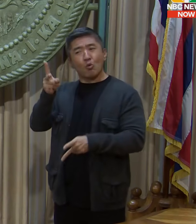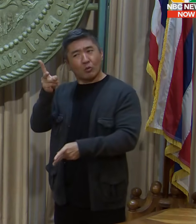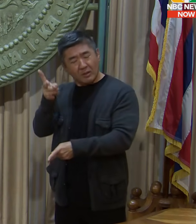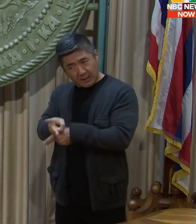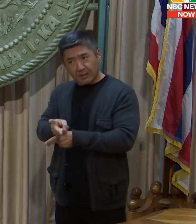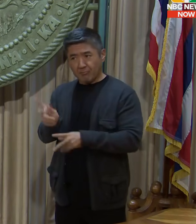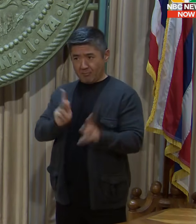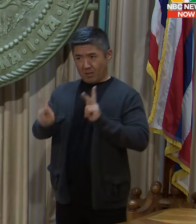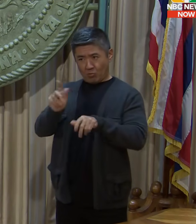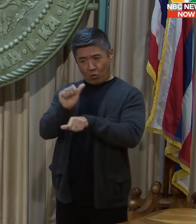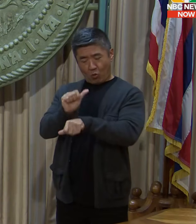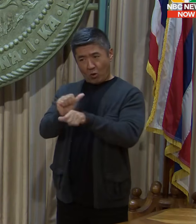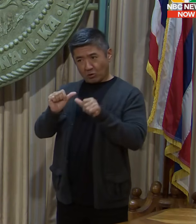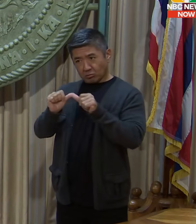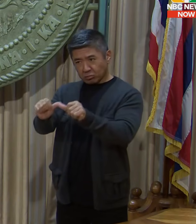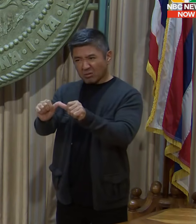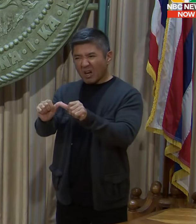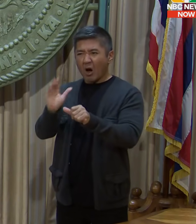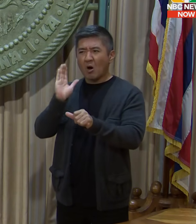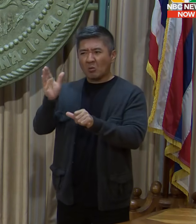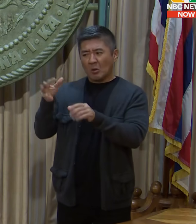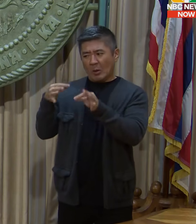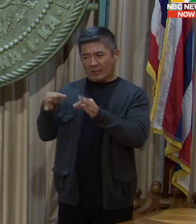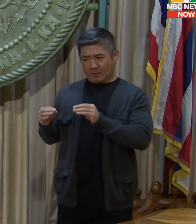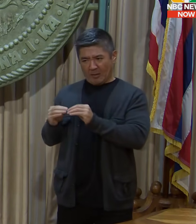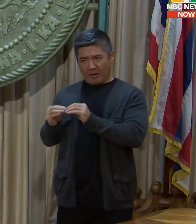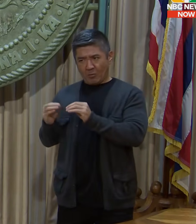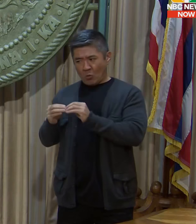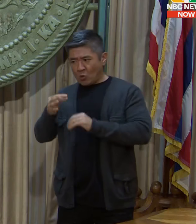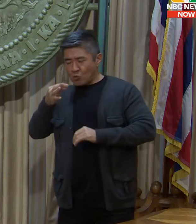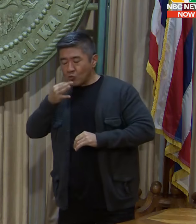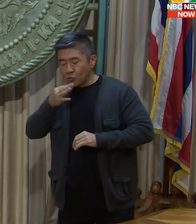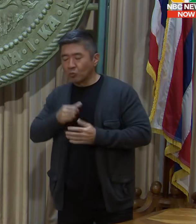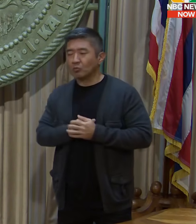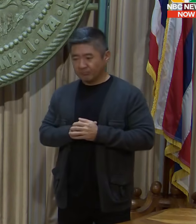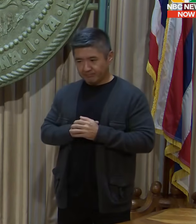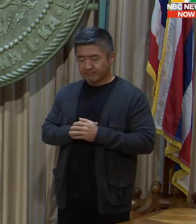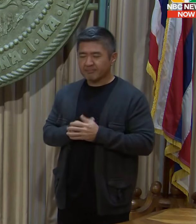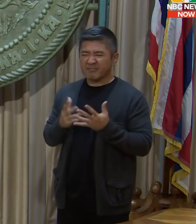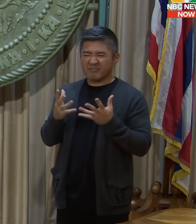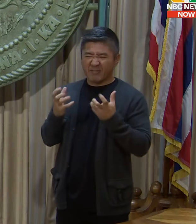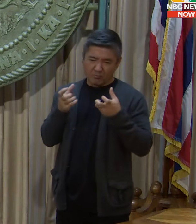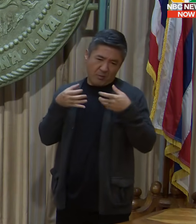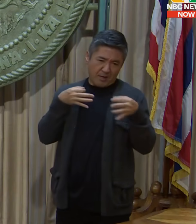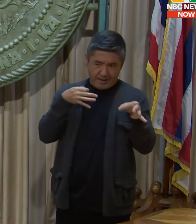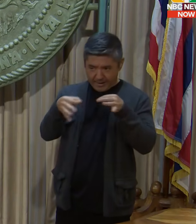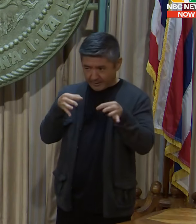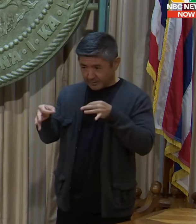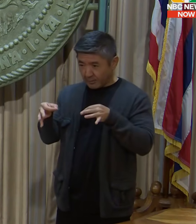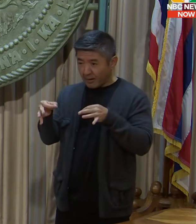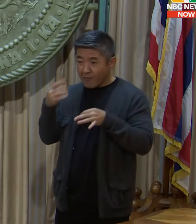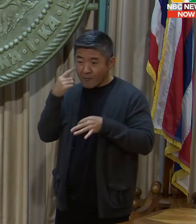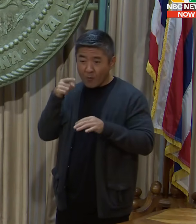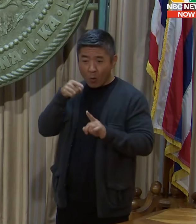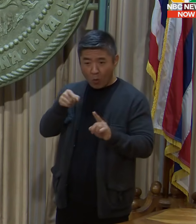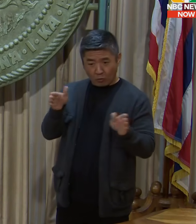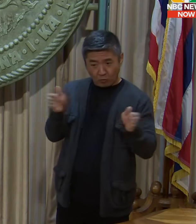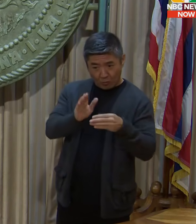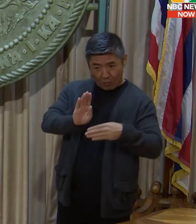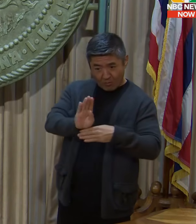that. Those details are coming out right now. I want to acknowledge that in both cases, obviously, the small business and